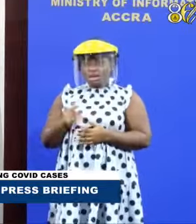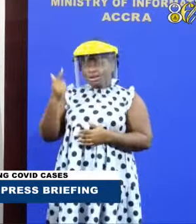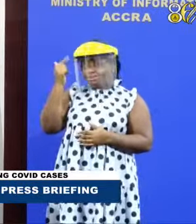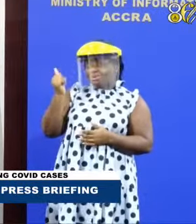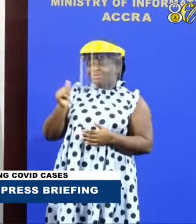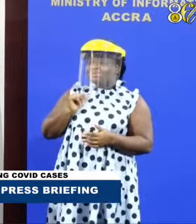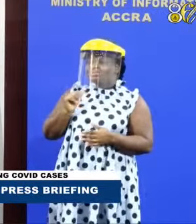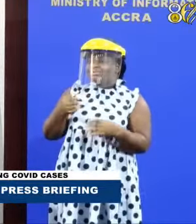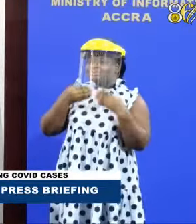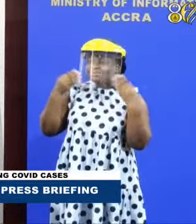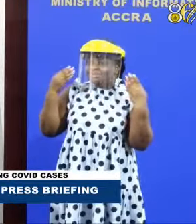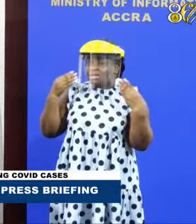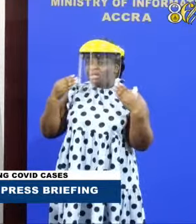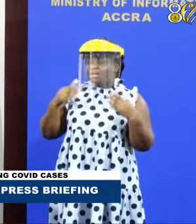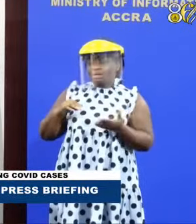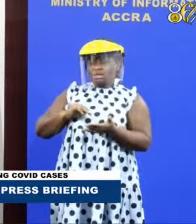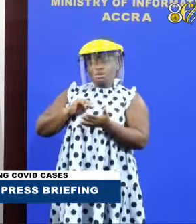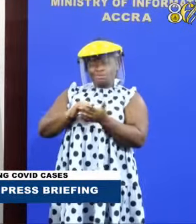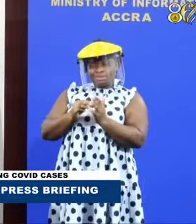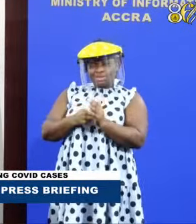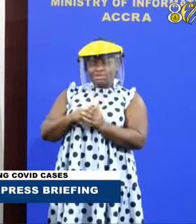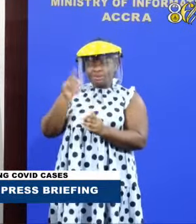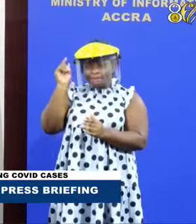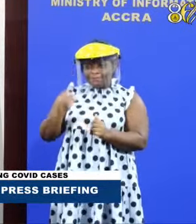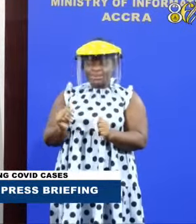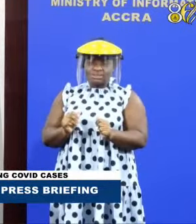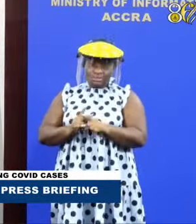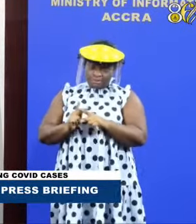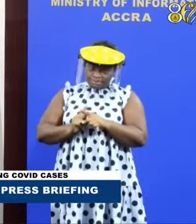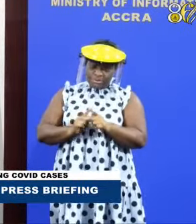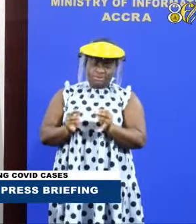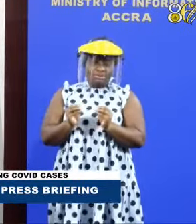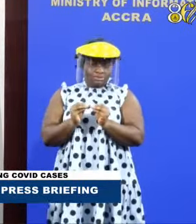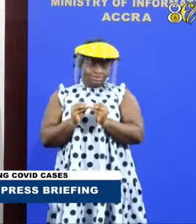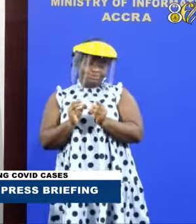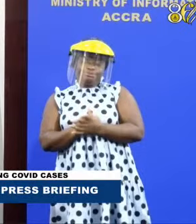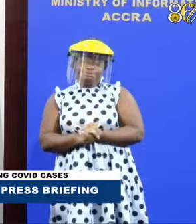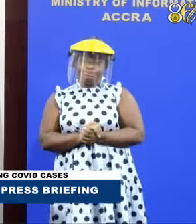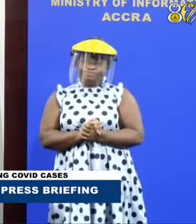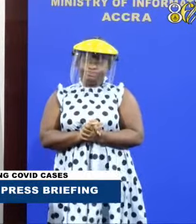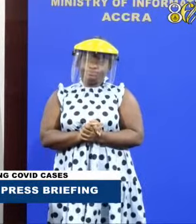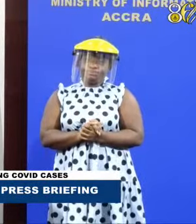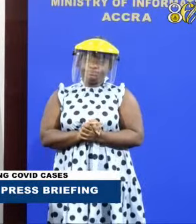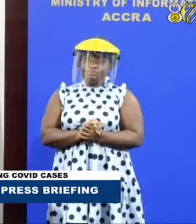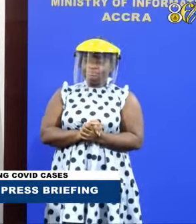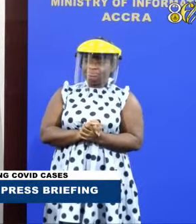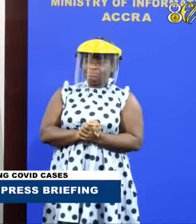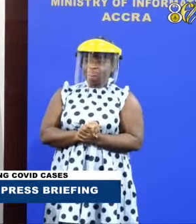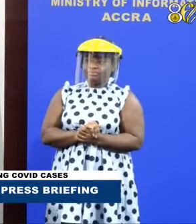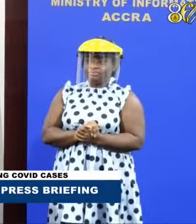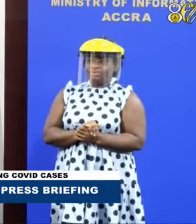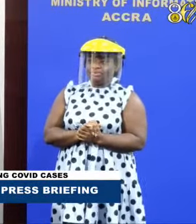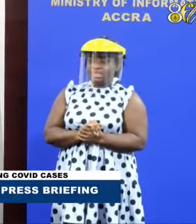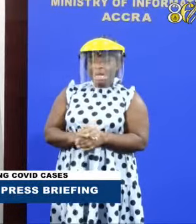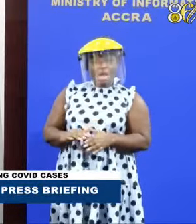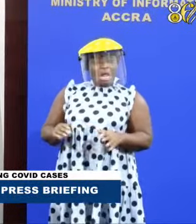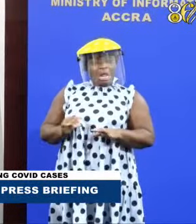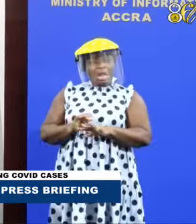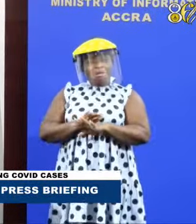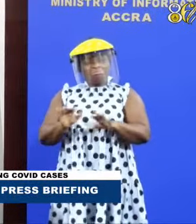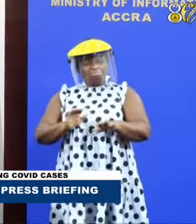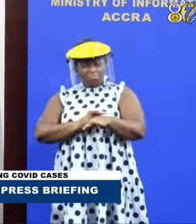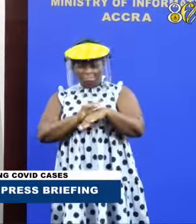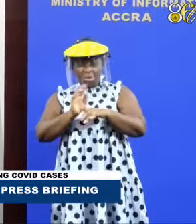not wearing them. And I think we need to really imbibe that practice. We have low adherence, the